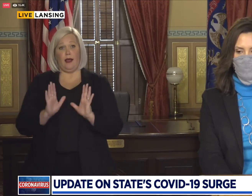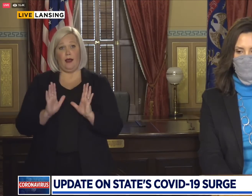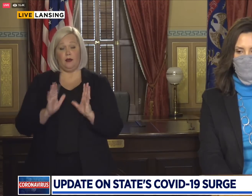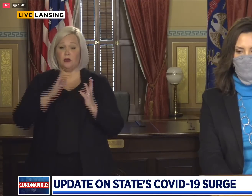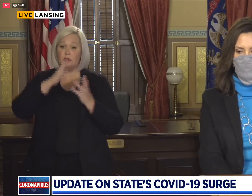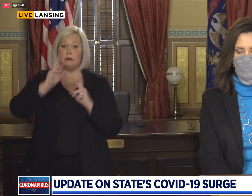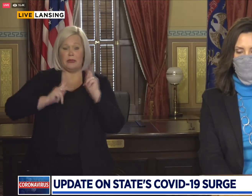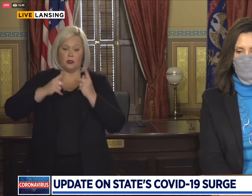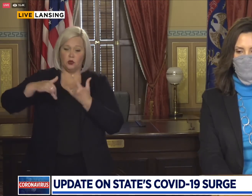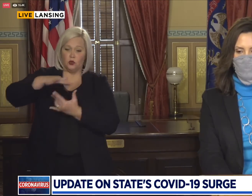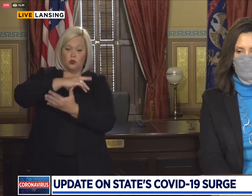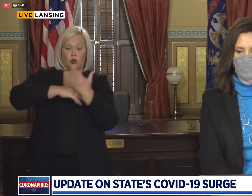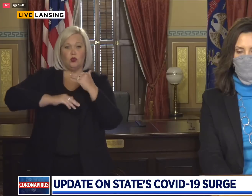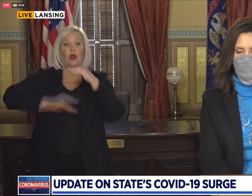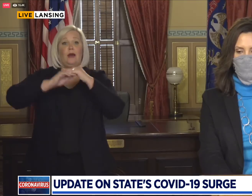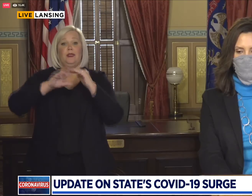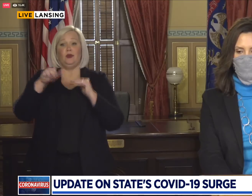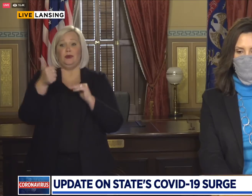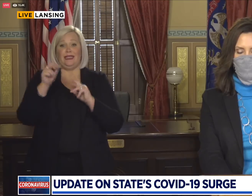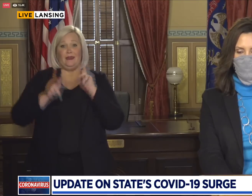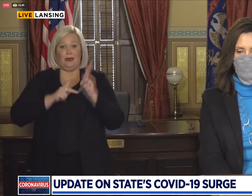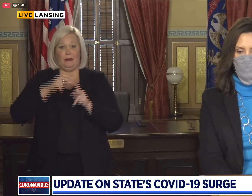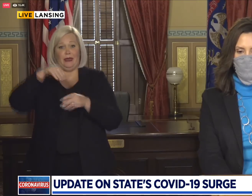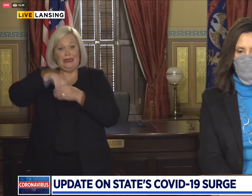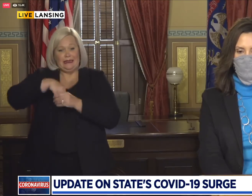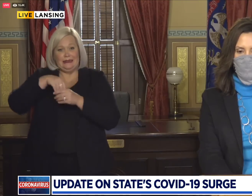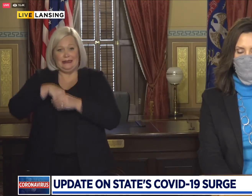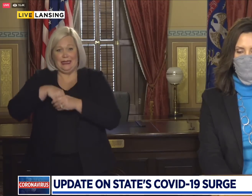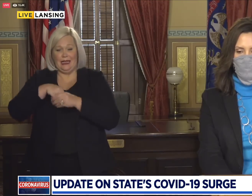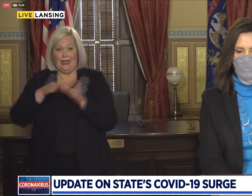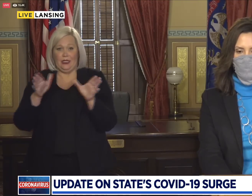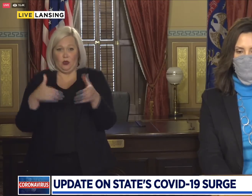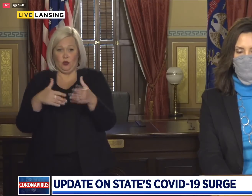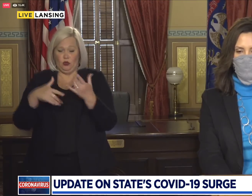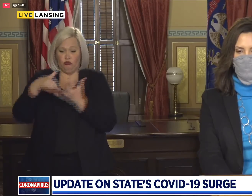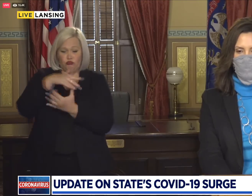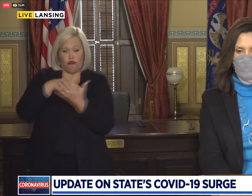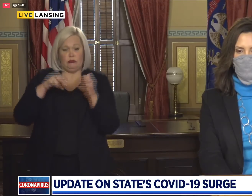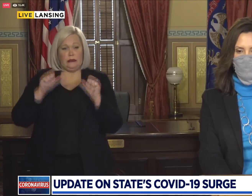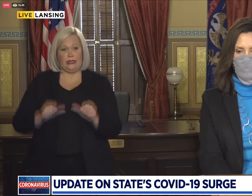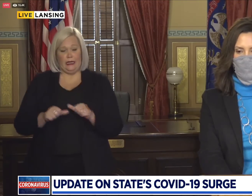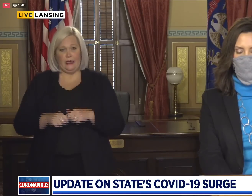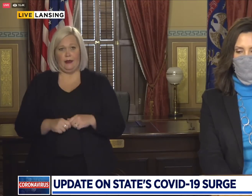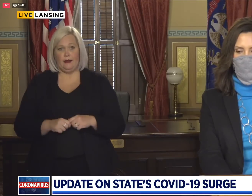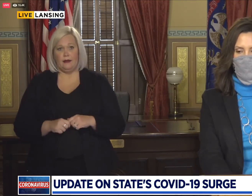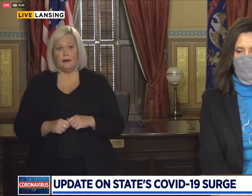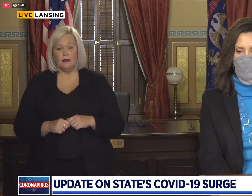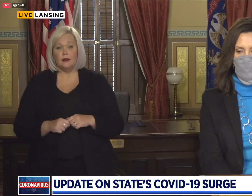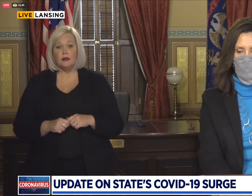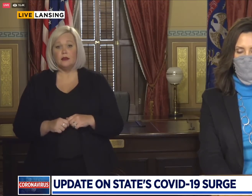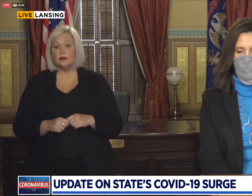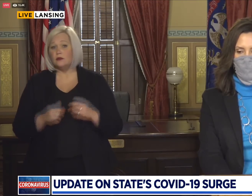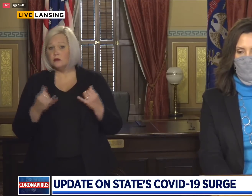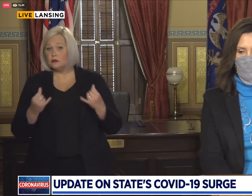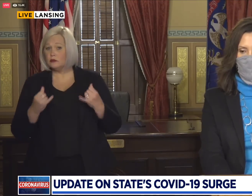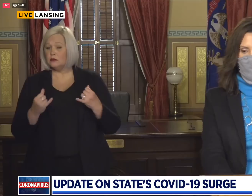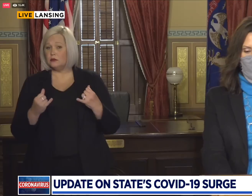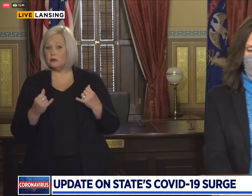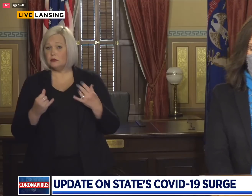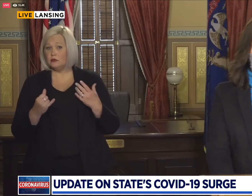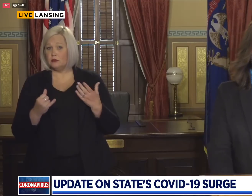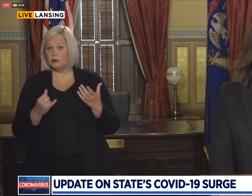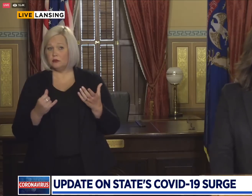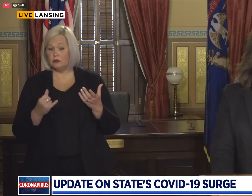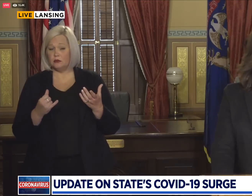social gatherings of up to 10 people that are indoors. Why are you, at this point, not